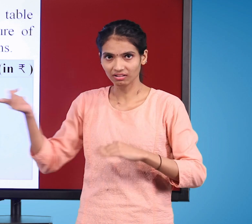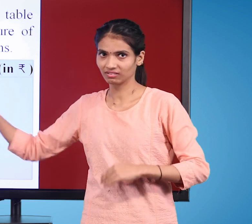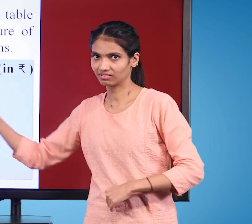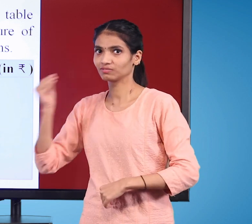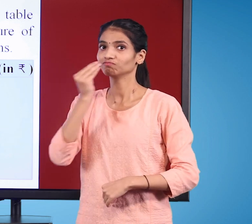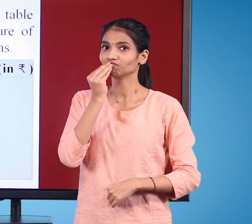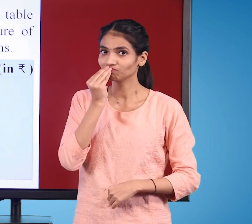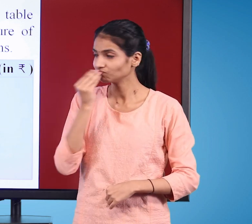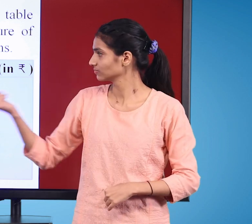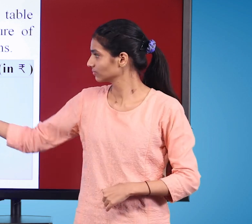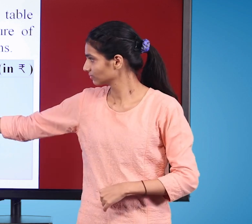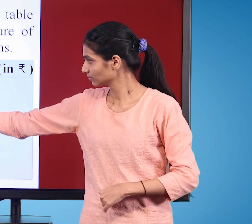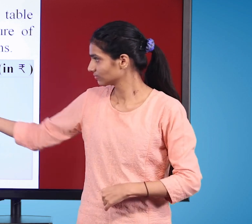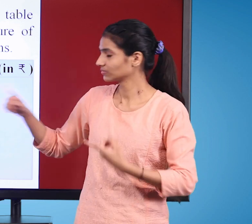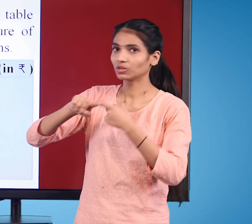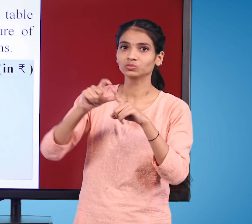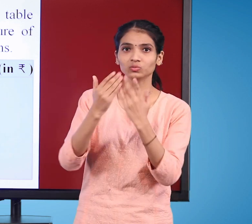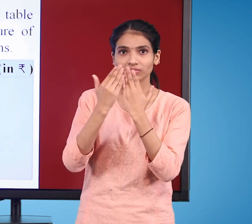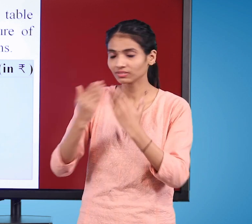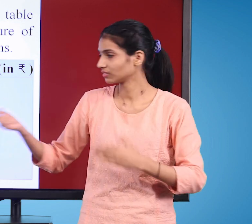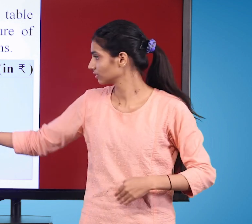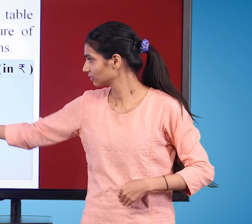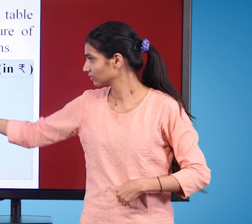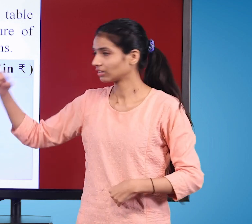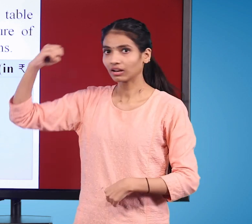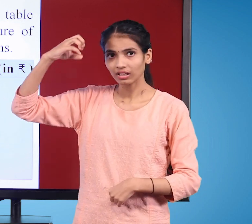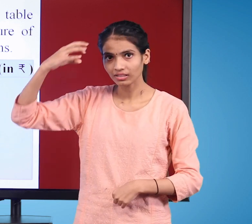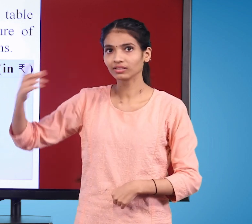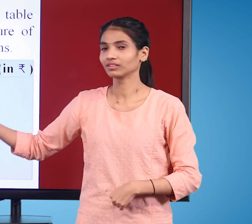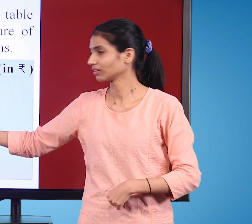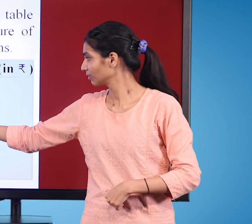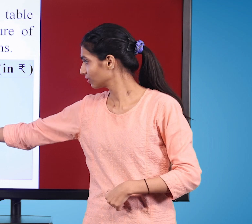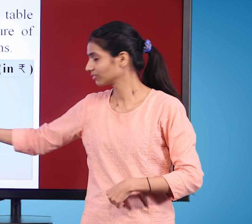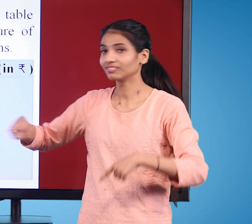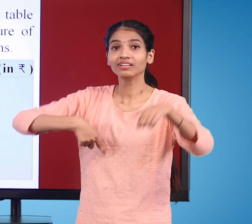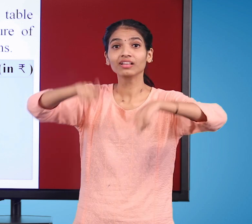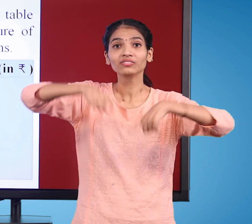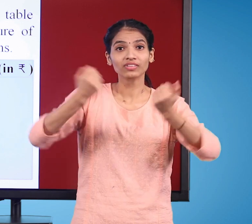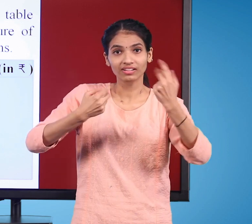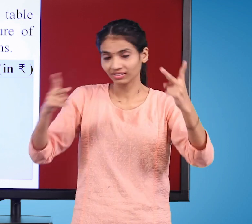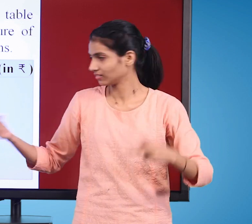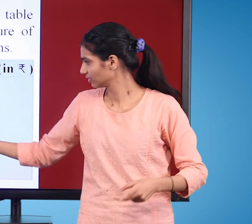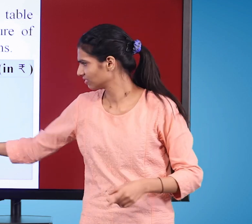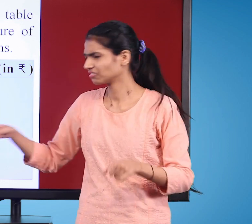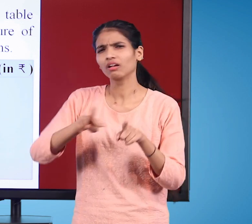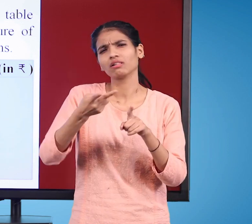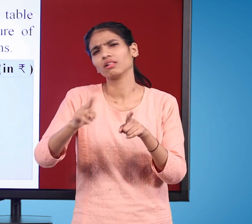expenditure in rupees, house rent 3,000, food 3,400,